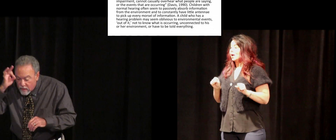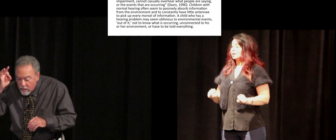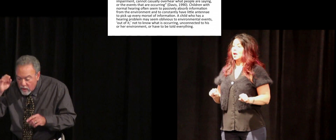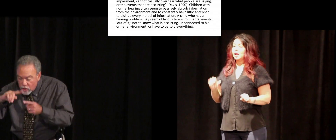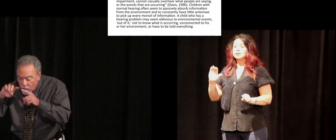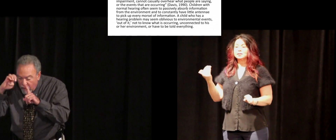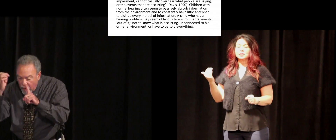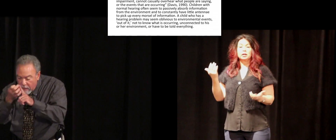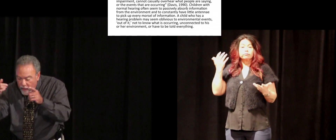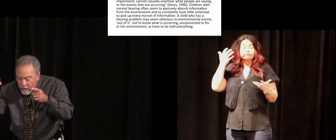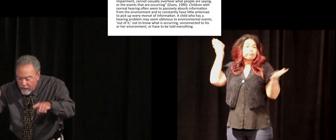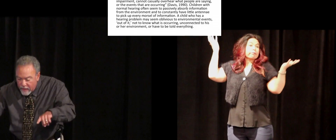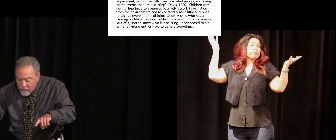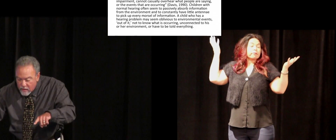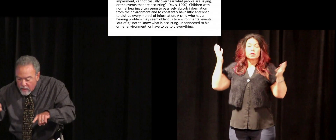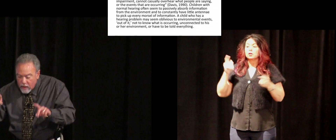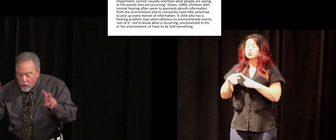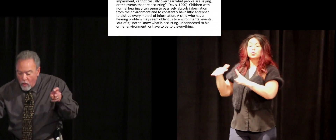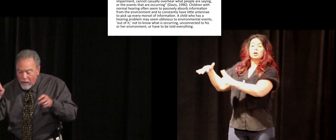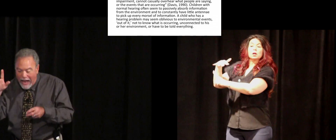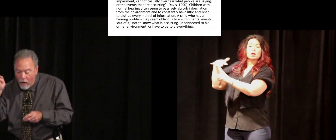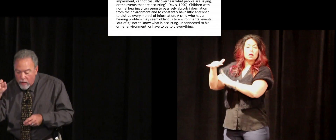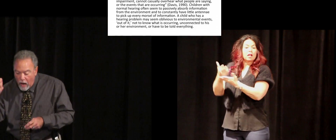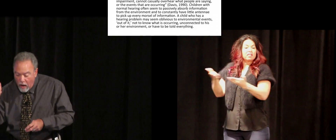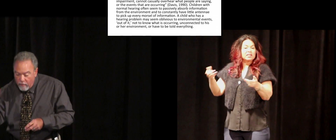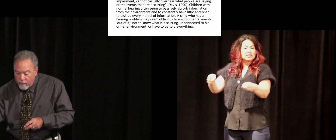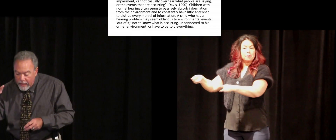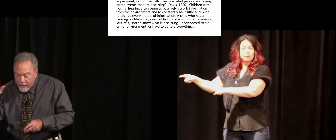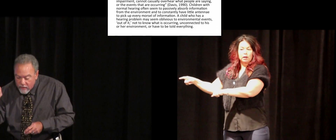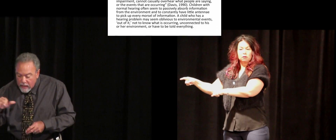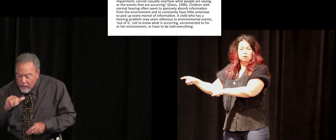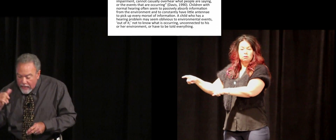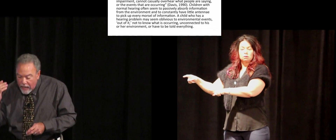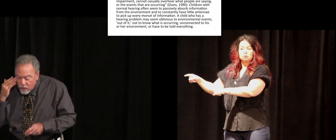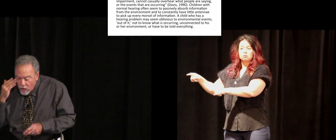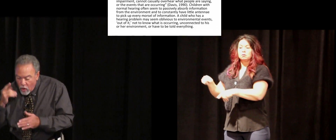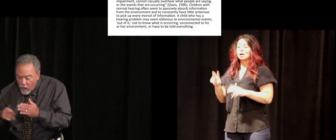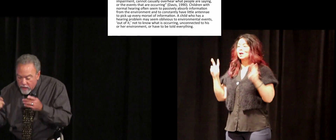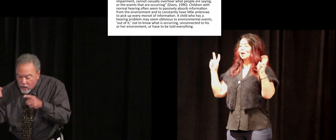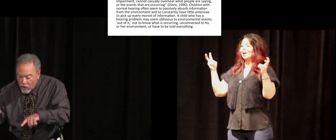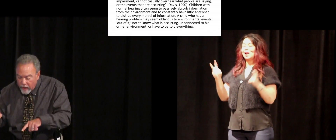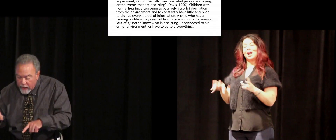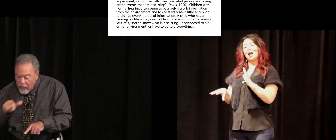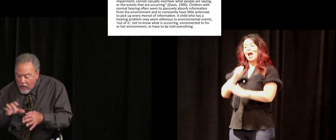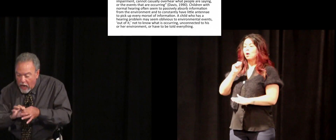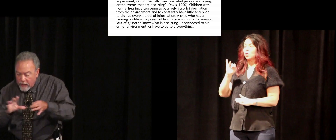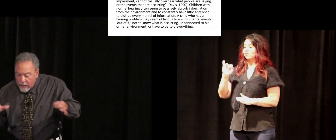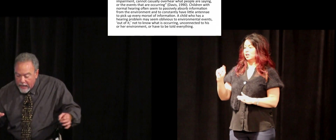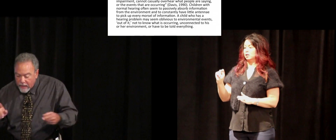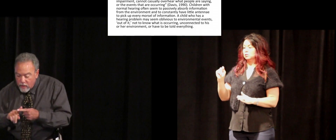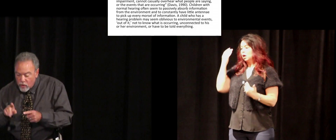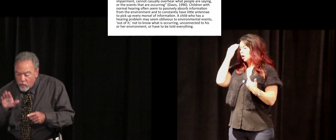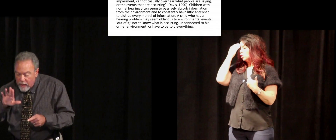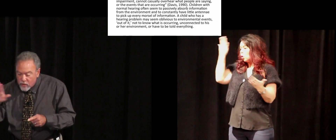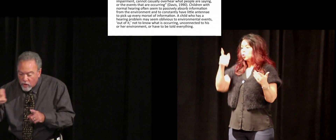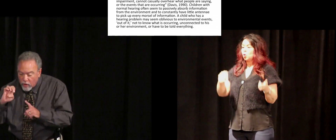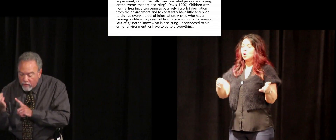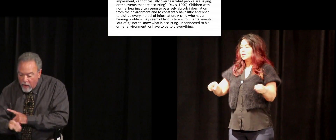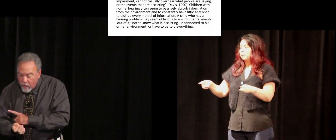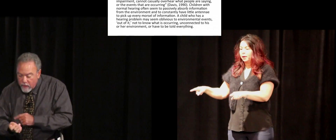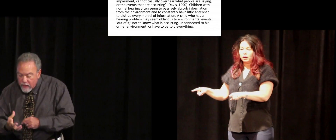level, I'm seeing our baccalaureate level students arriving very, very oral. No sign language,